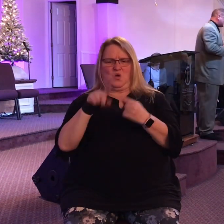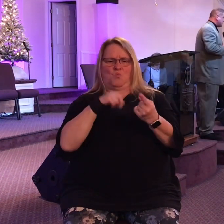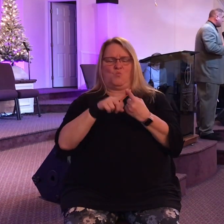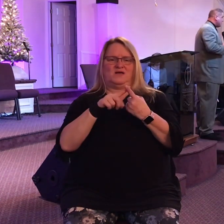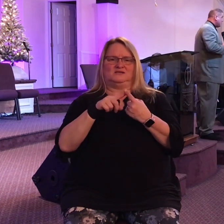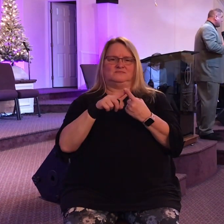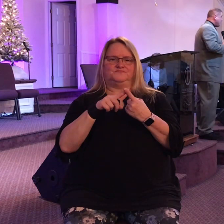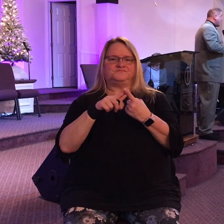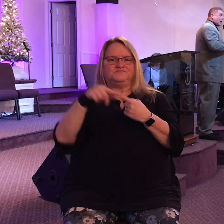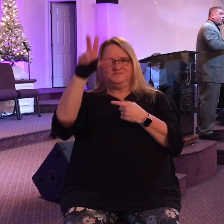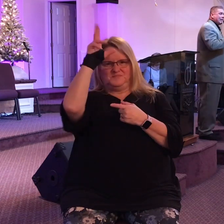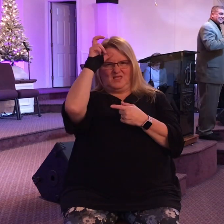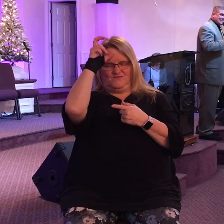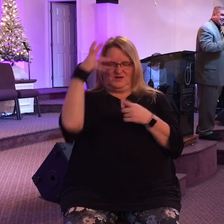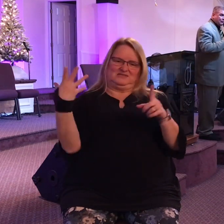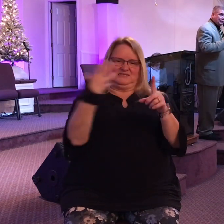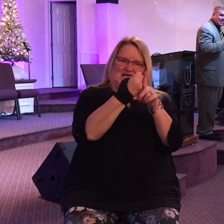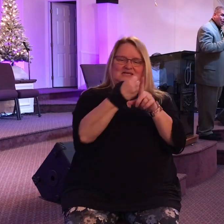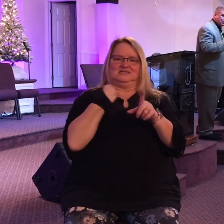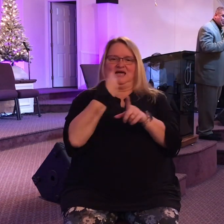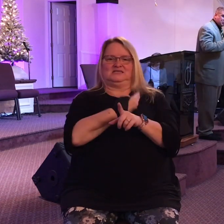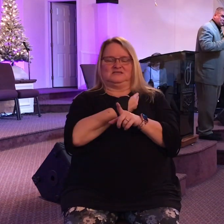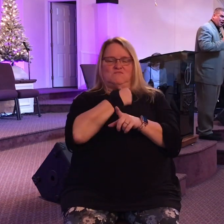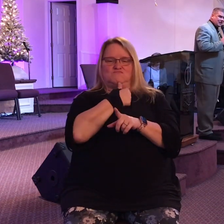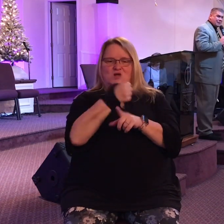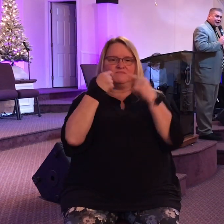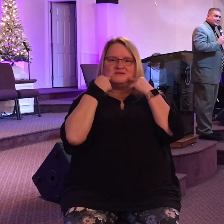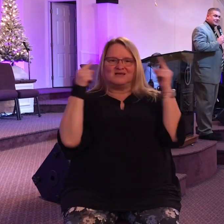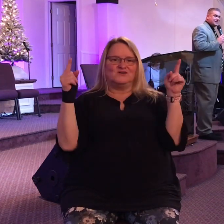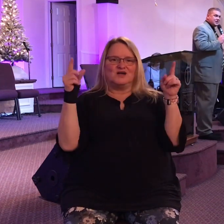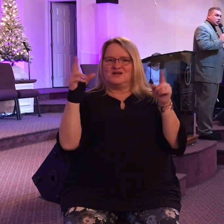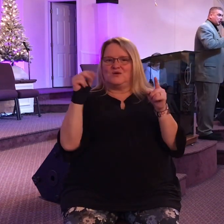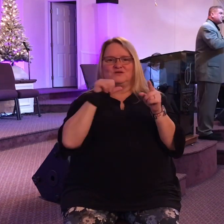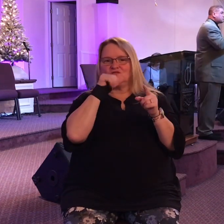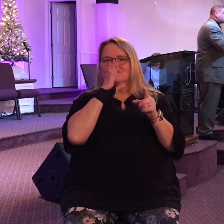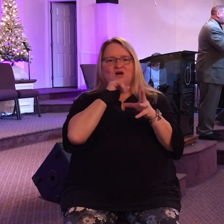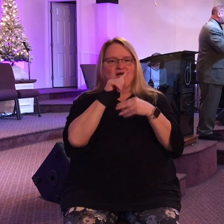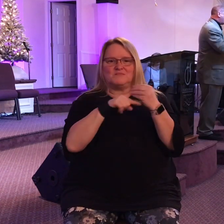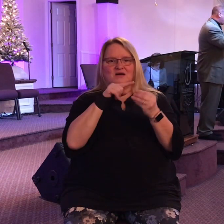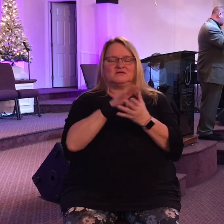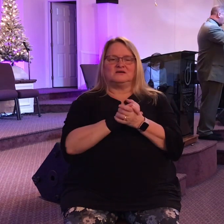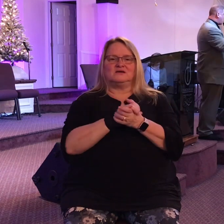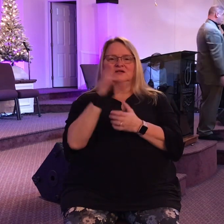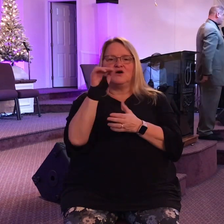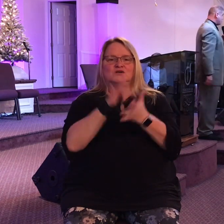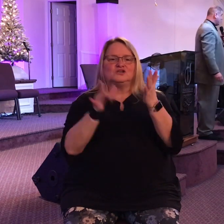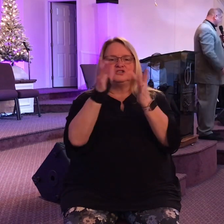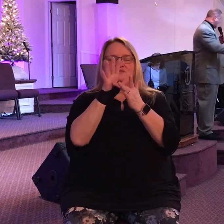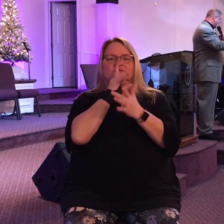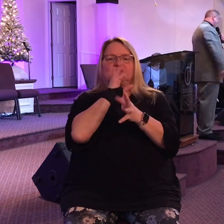us, it won't be successful. But that's not what Jesus was talking about. Jesus was talking about the